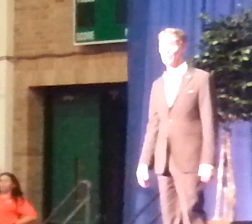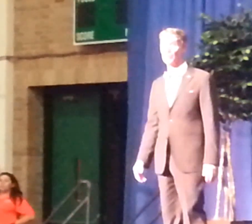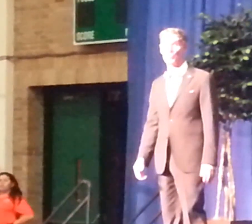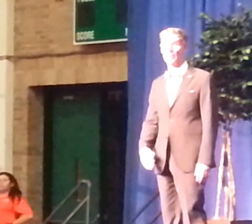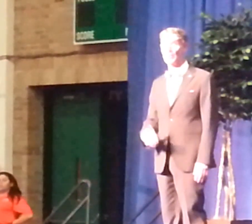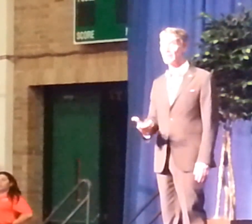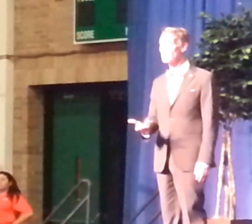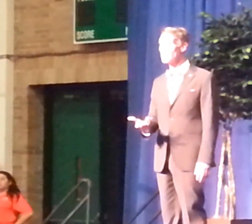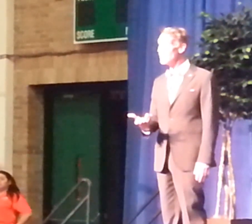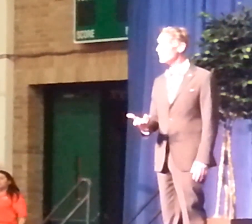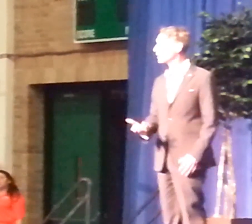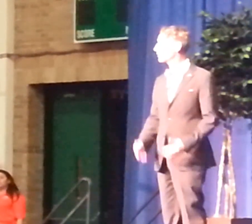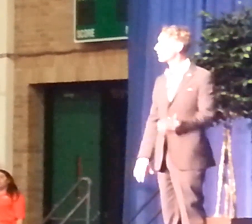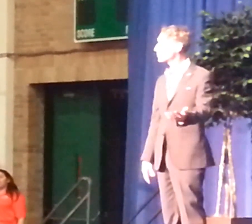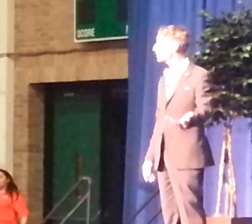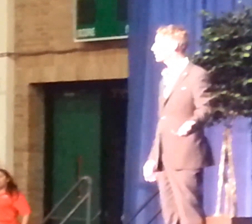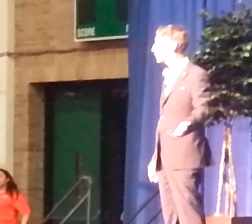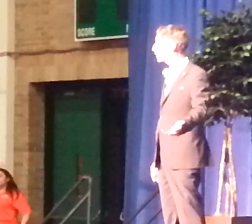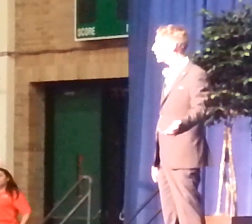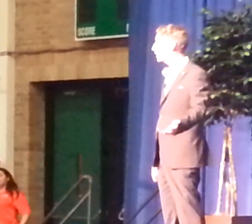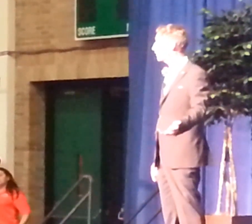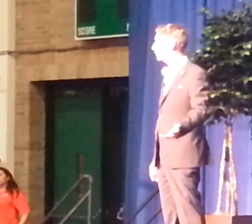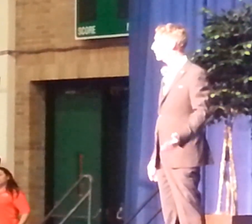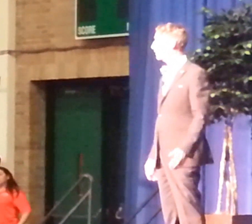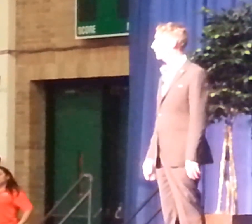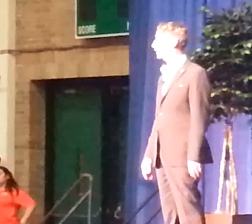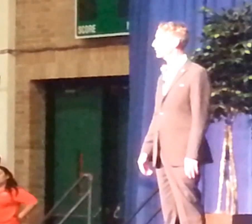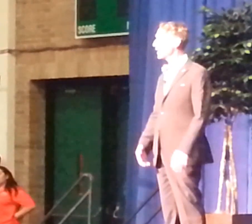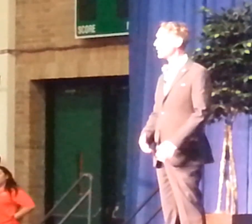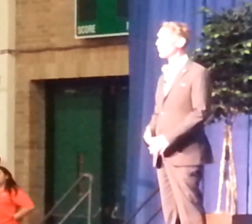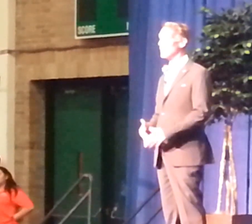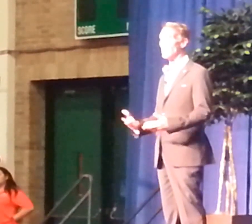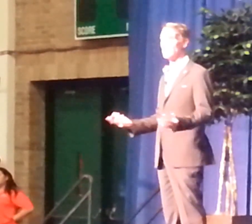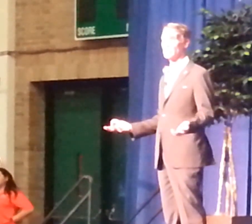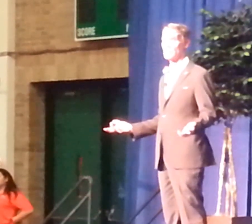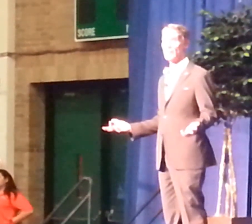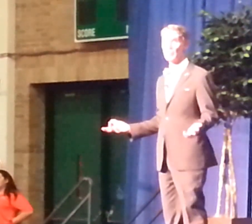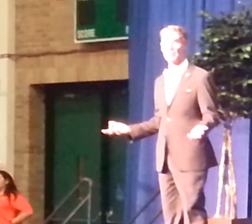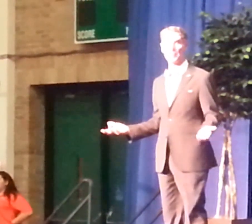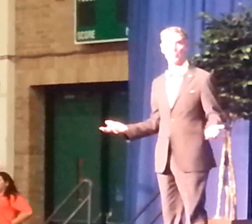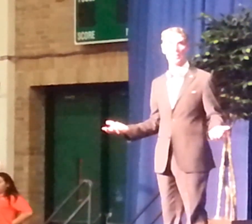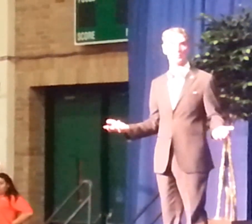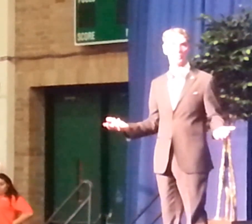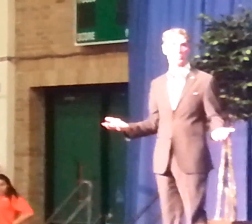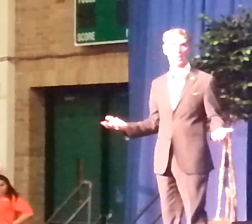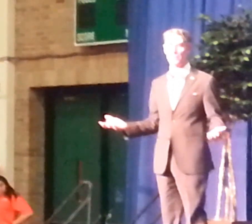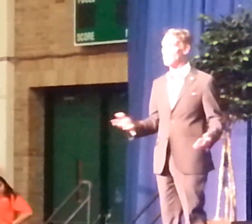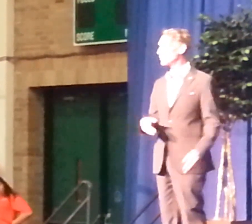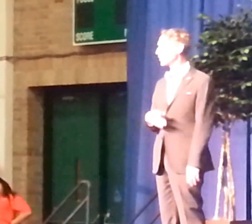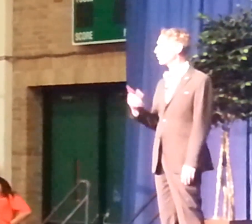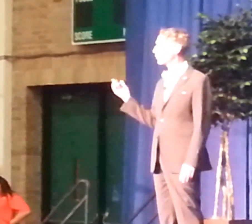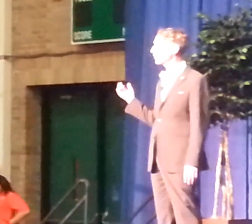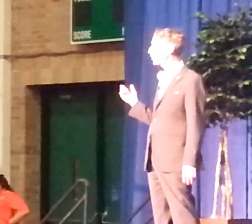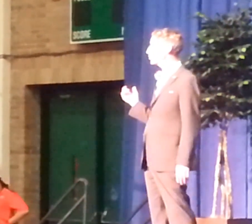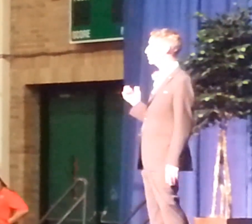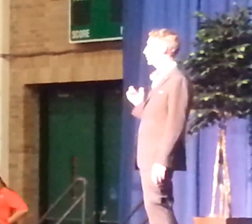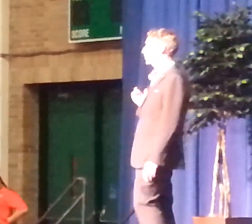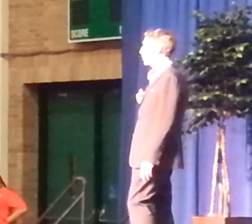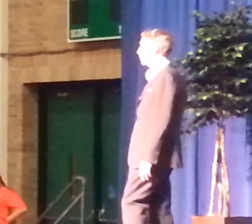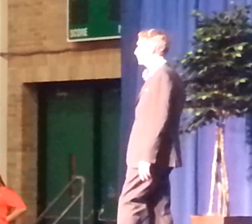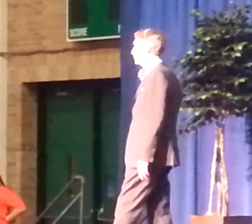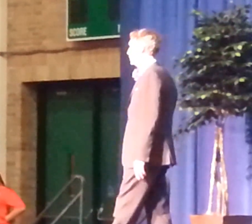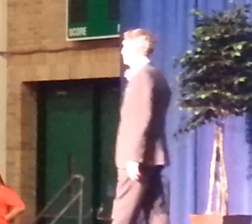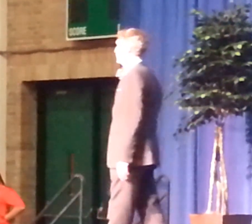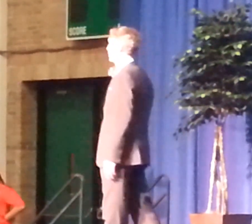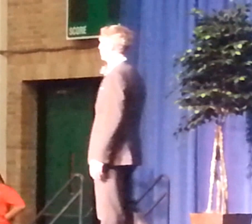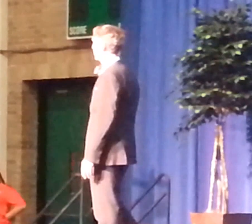that the Earth went around the sun. They thought it was the other way around. And yet, when that was discovered, people were able to drive ships all over the ocean, and we